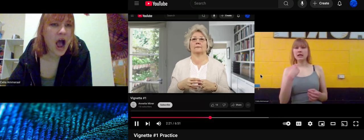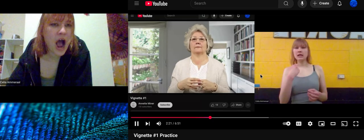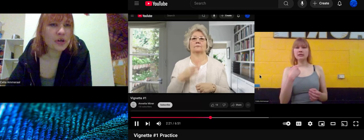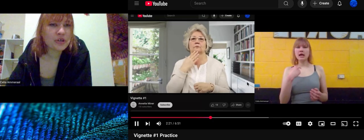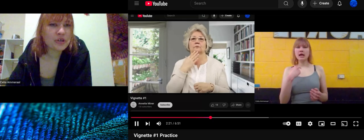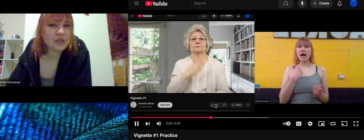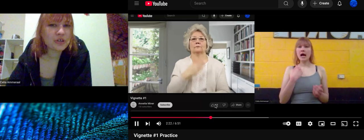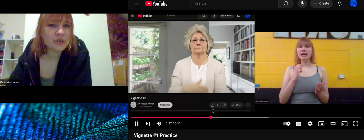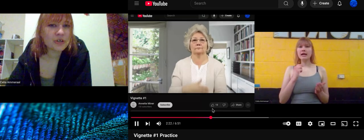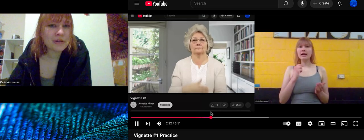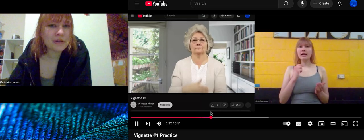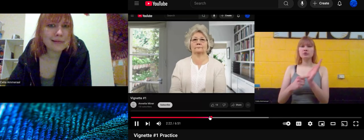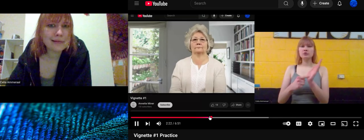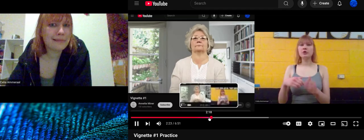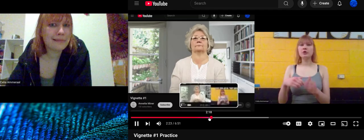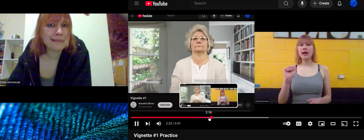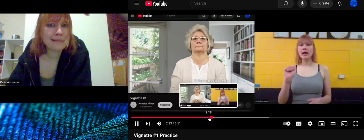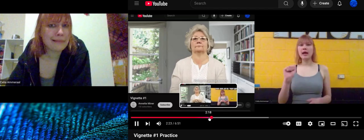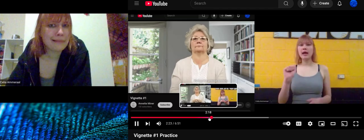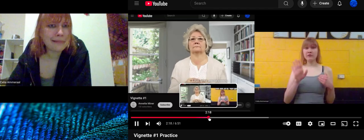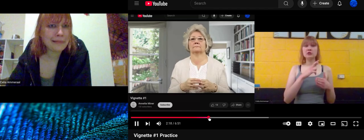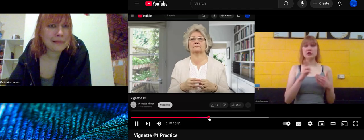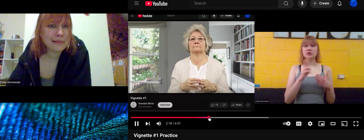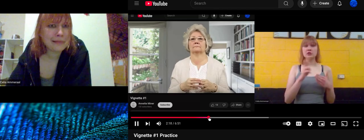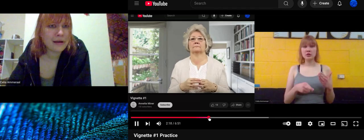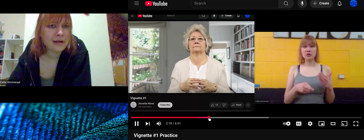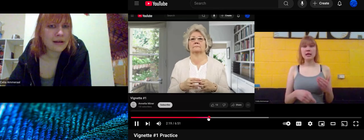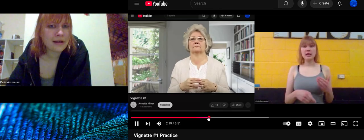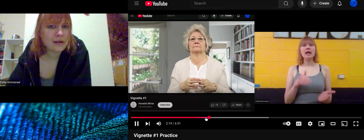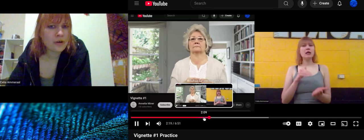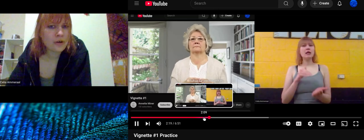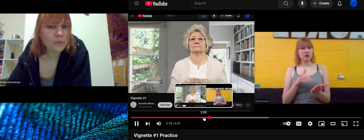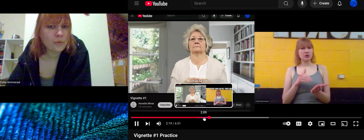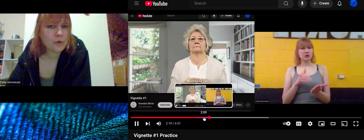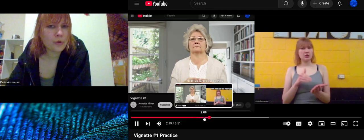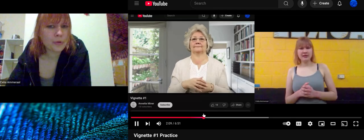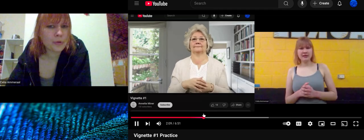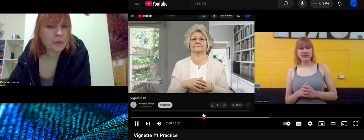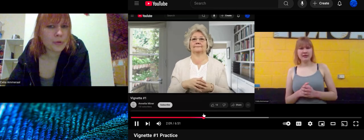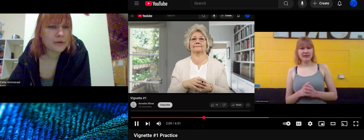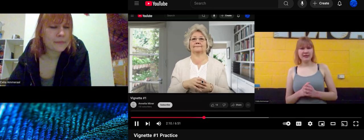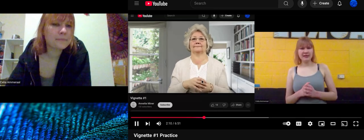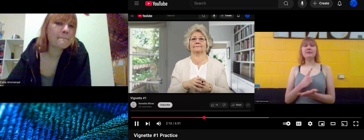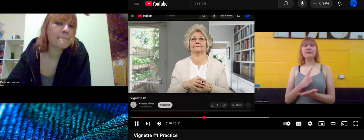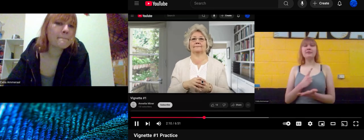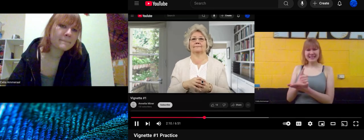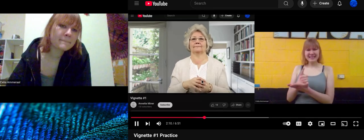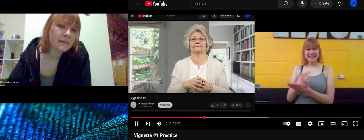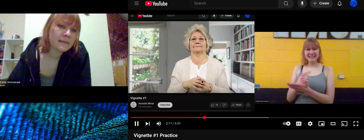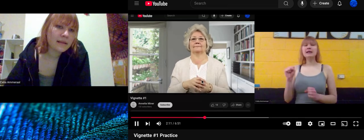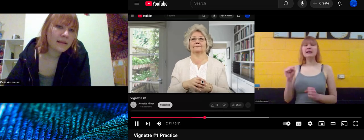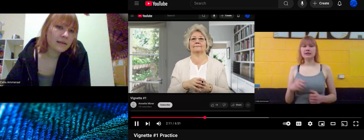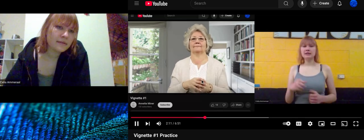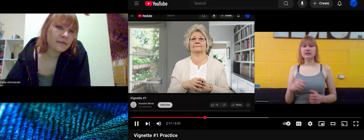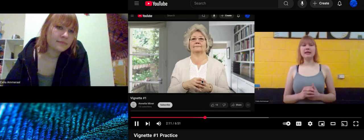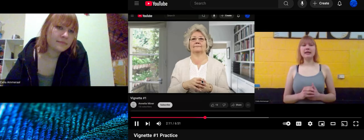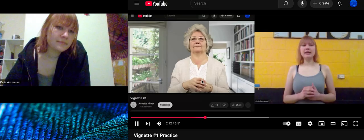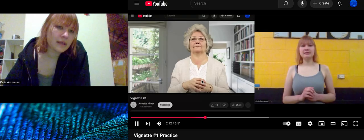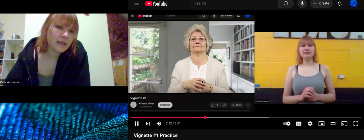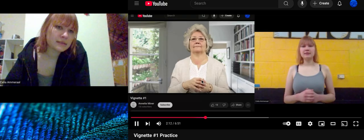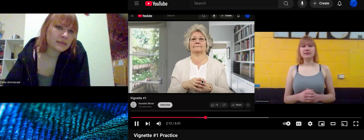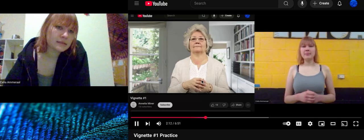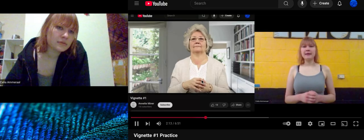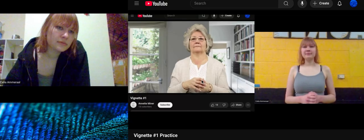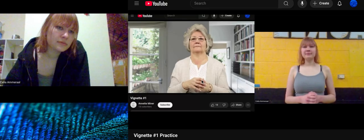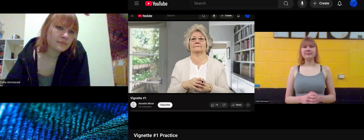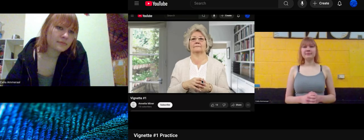work. The most recent that I can give you the results of your okay, because I had a couple days here, but now I can see your most